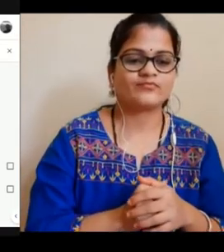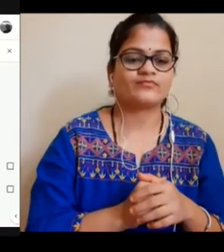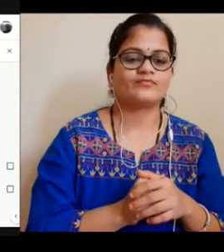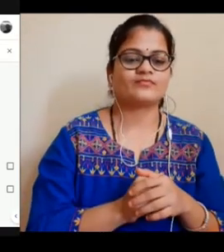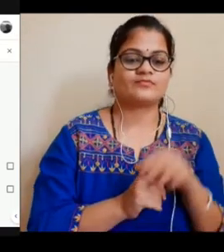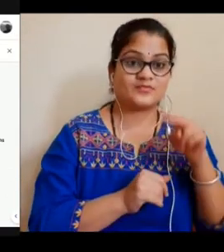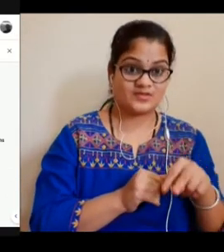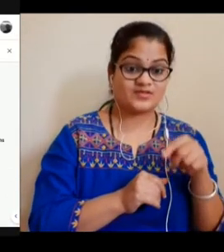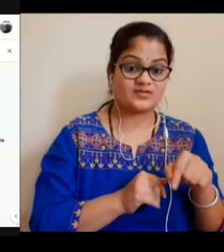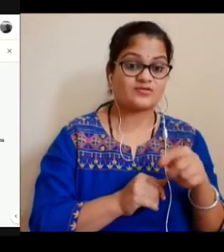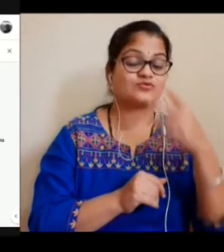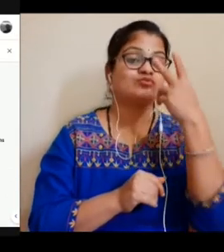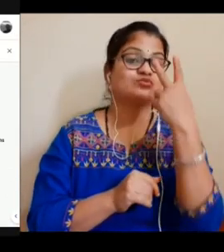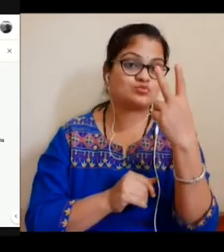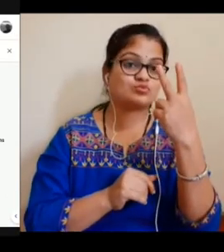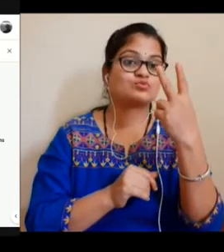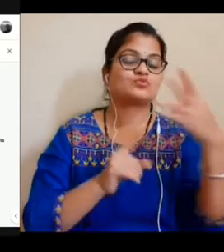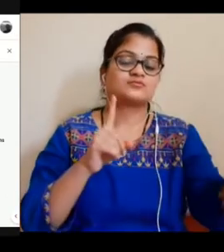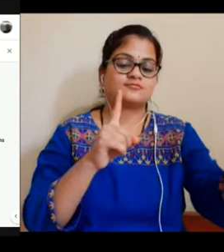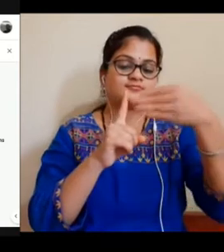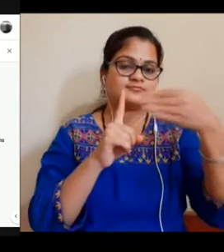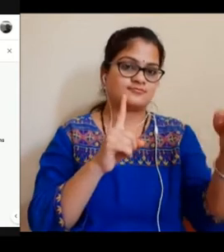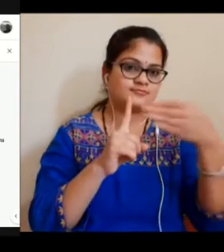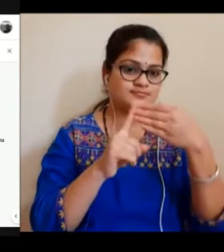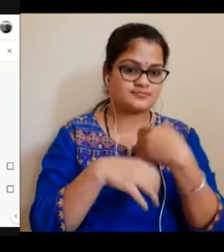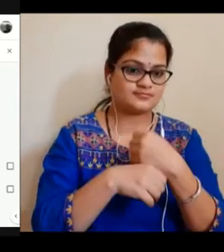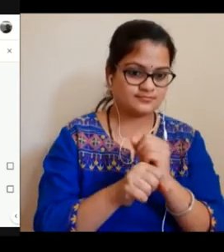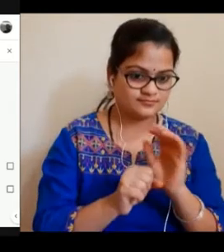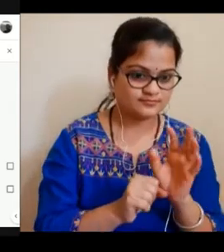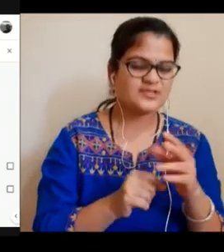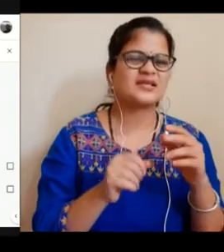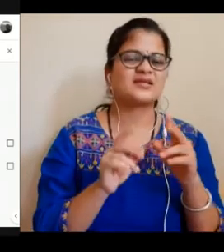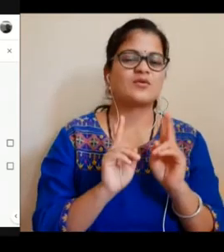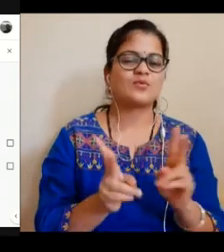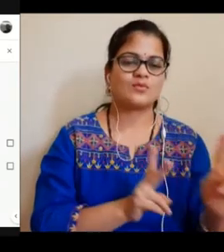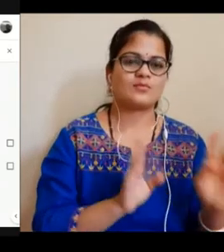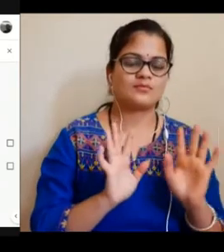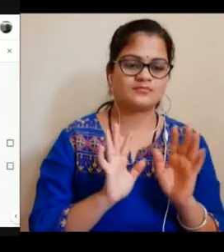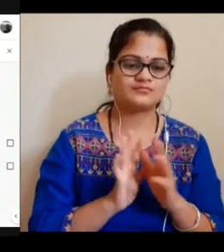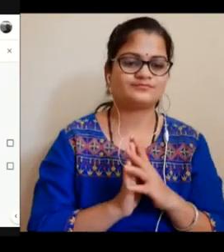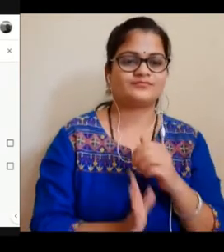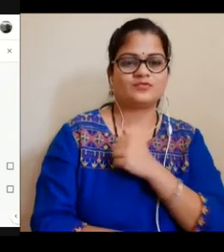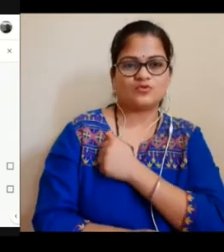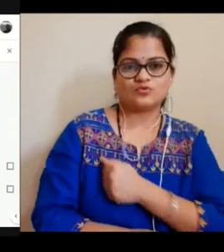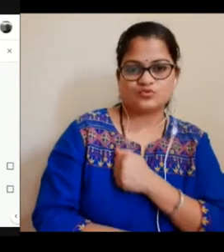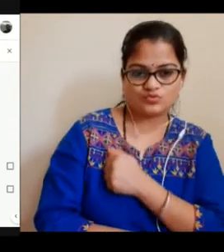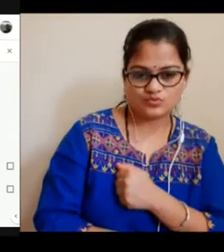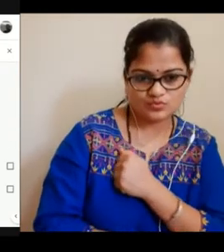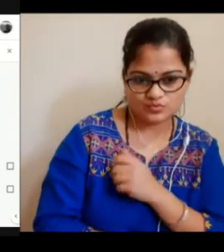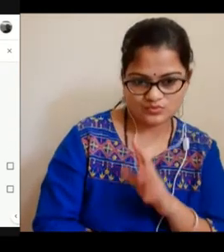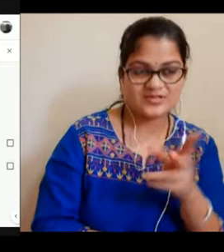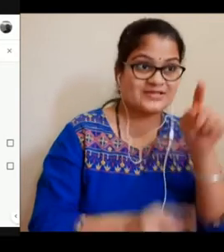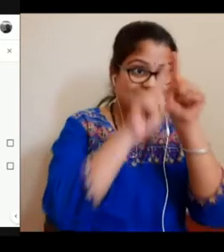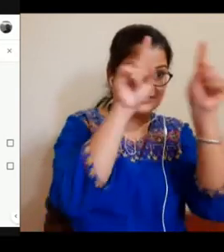so here I've created two slides, just two plain slides with one sorry face